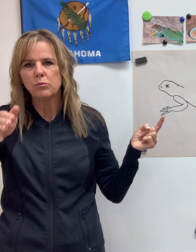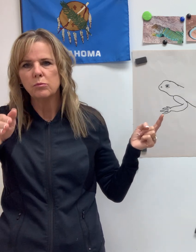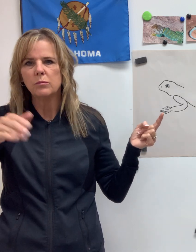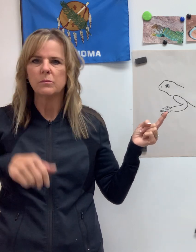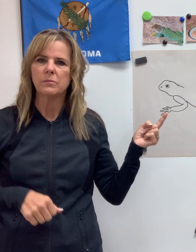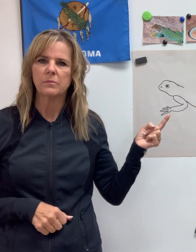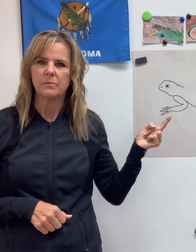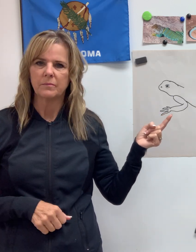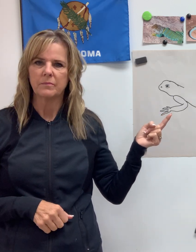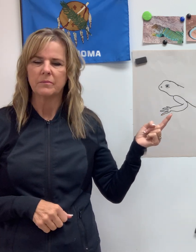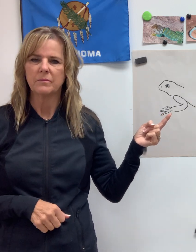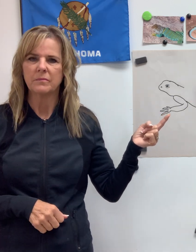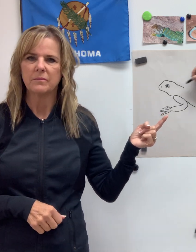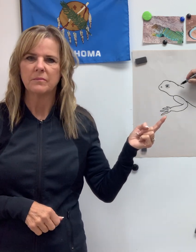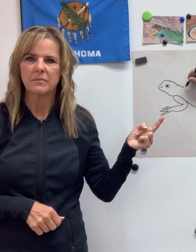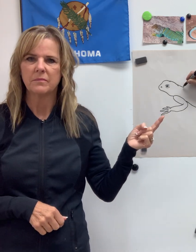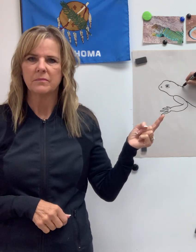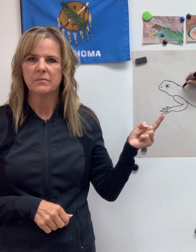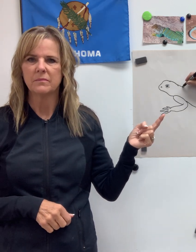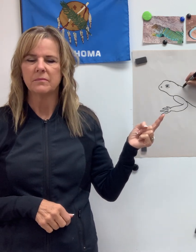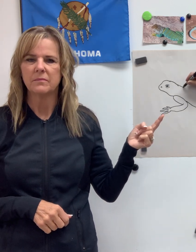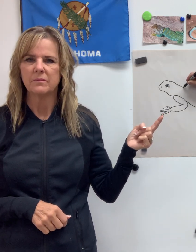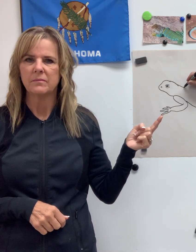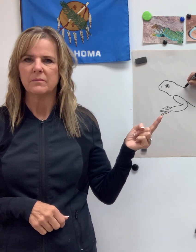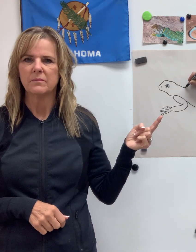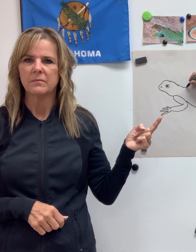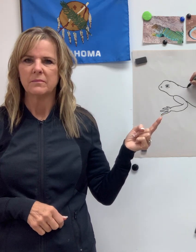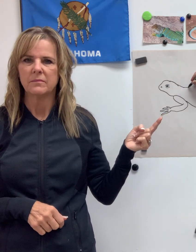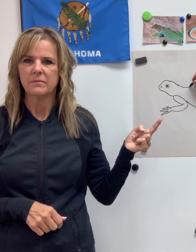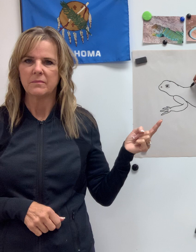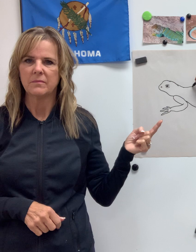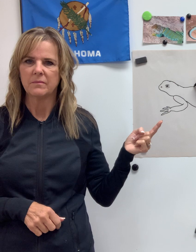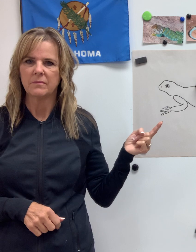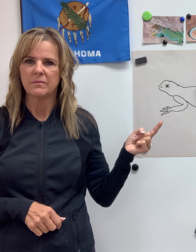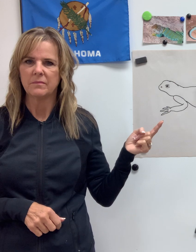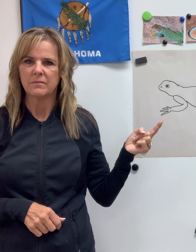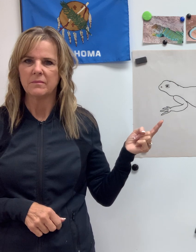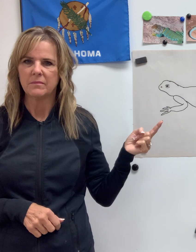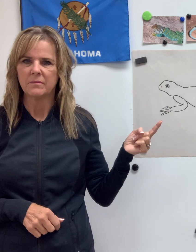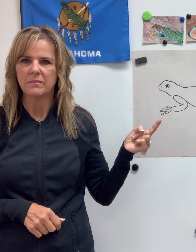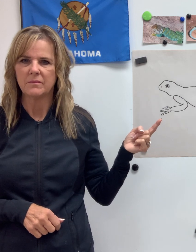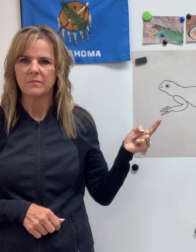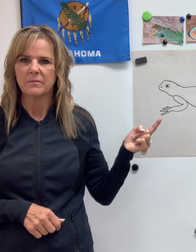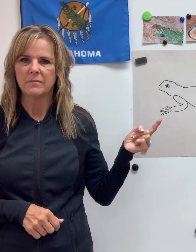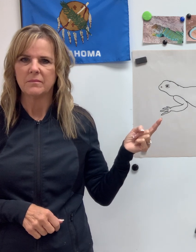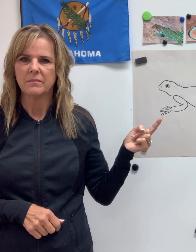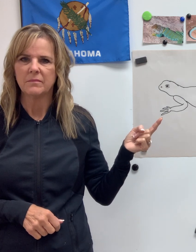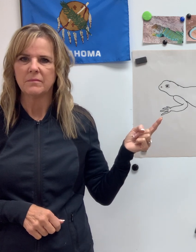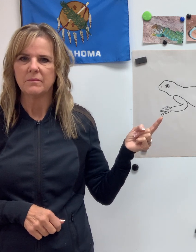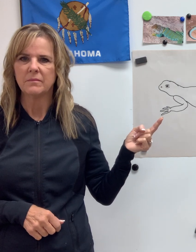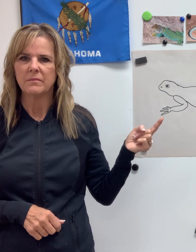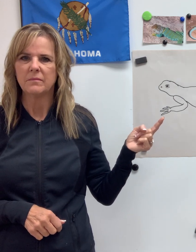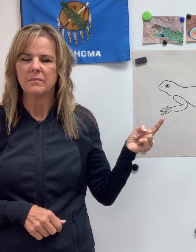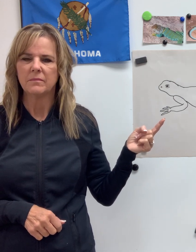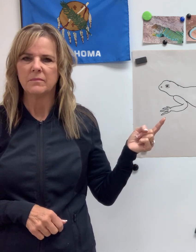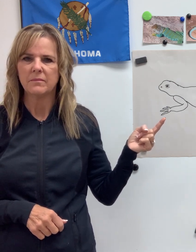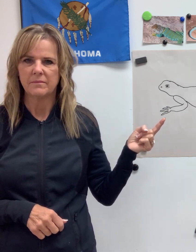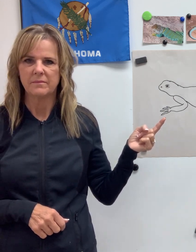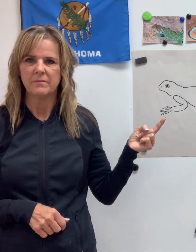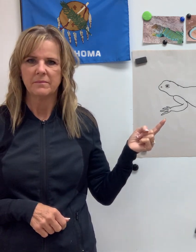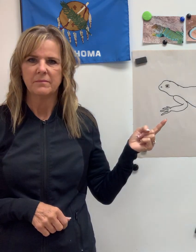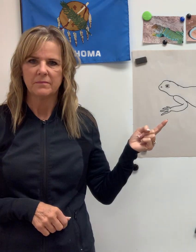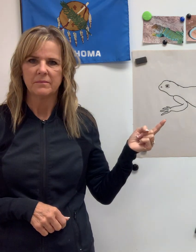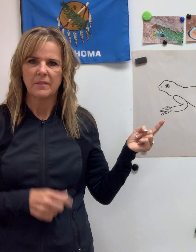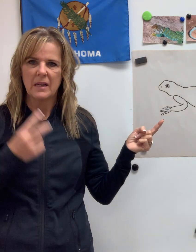and it's going to stop right above this leg. So I'm going to start here and just barely curve it, and